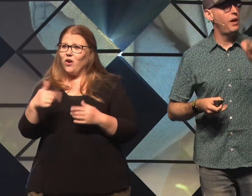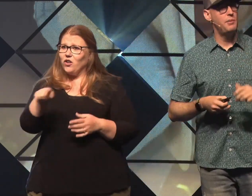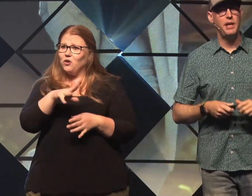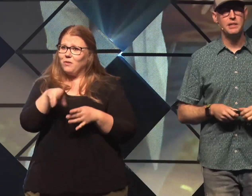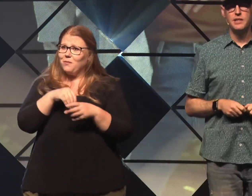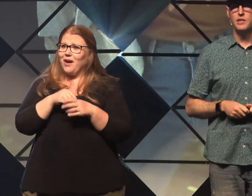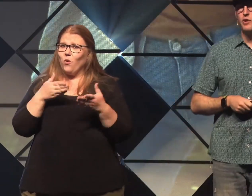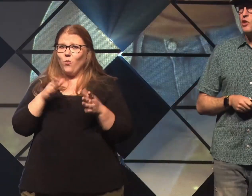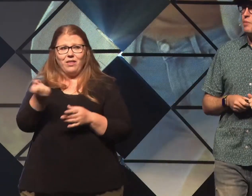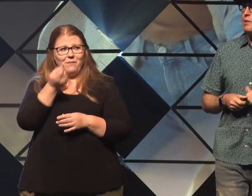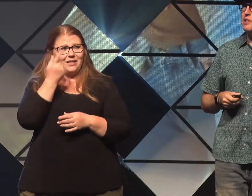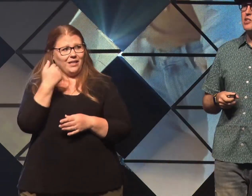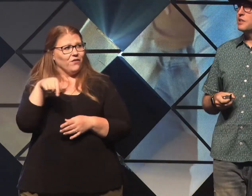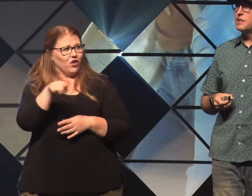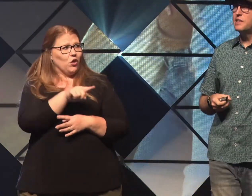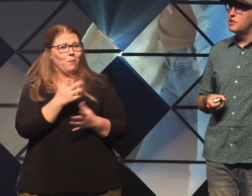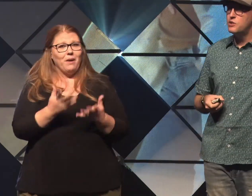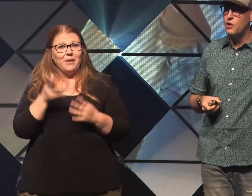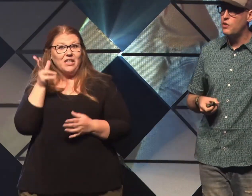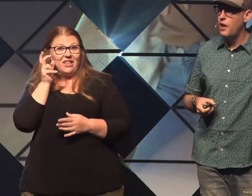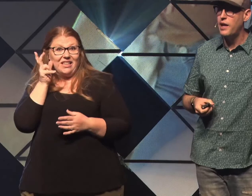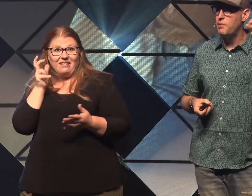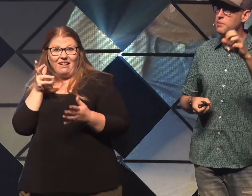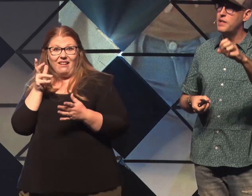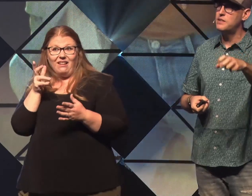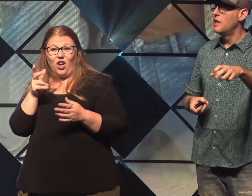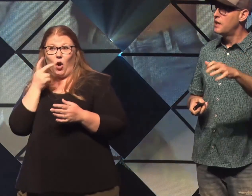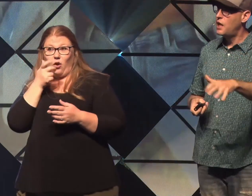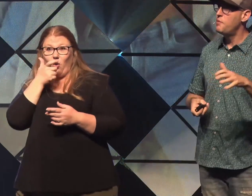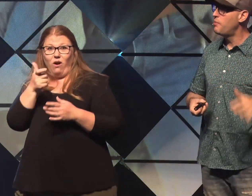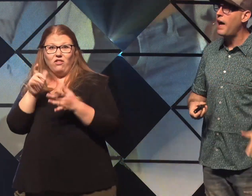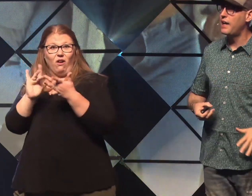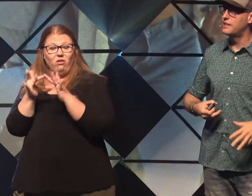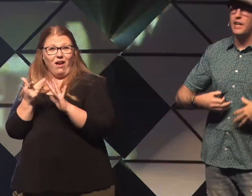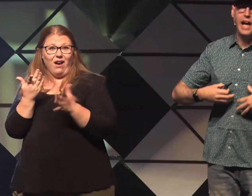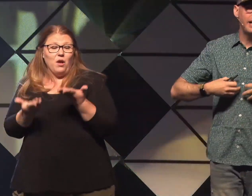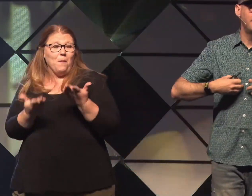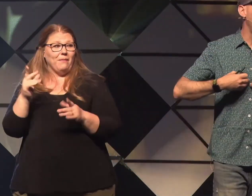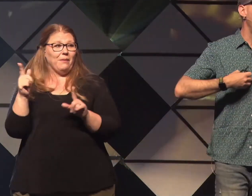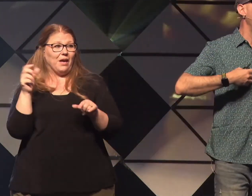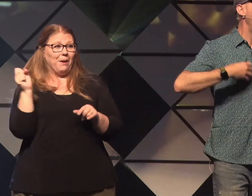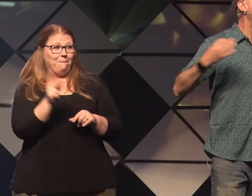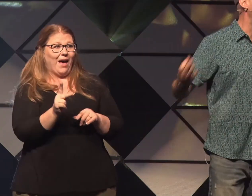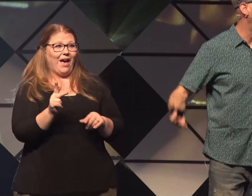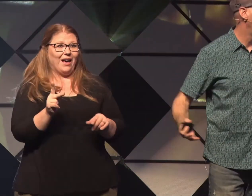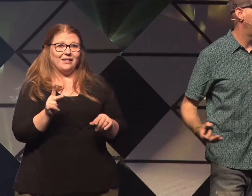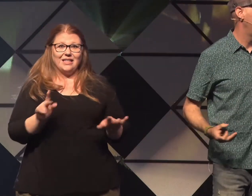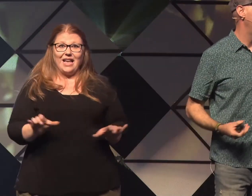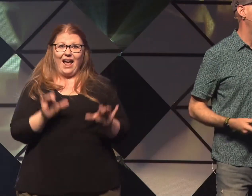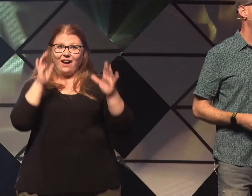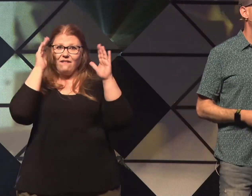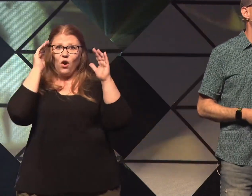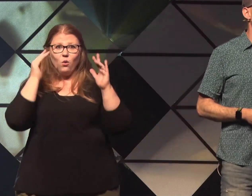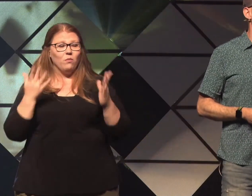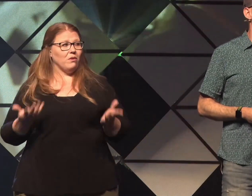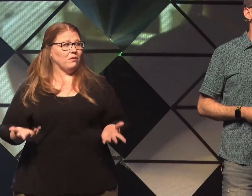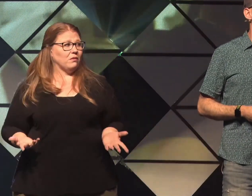in a way that makes sense for you. Maybe it's just listening to it online. Maybe it's coming back as an act of like hope.